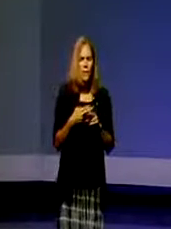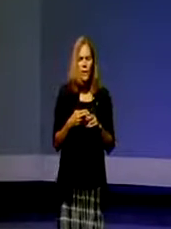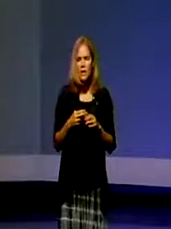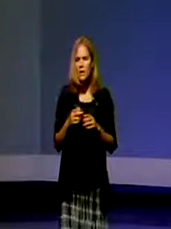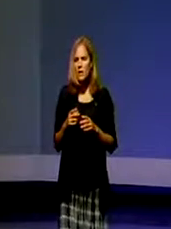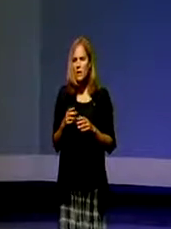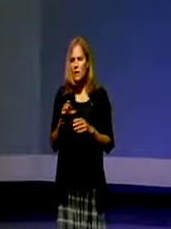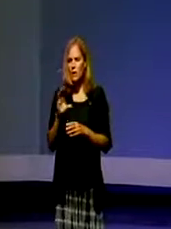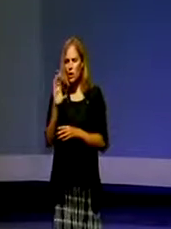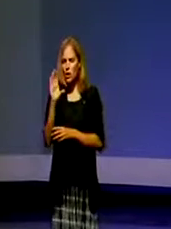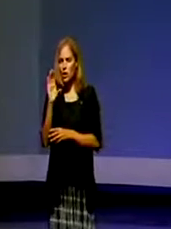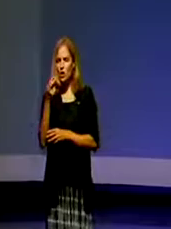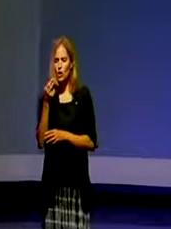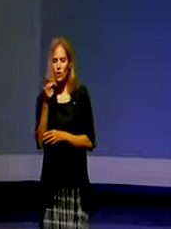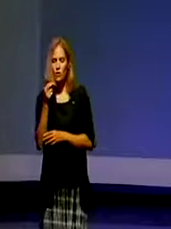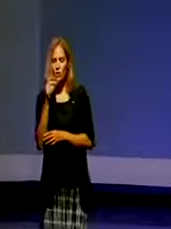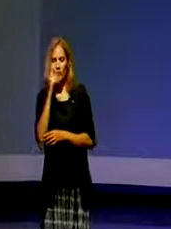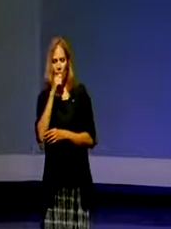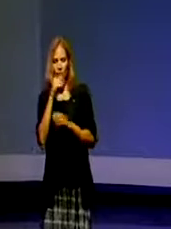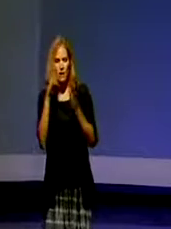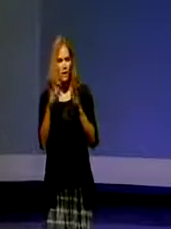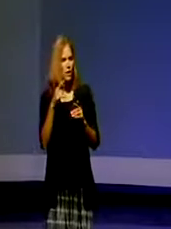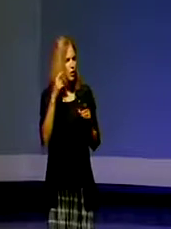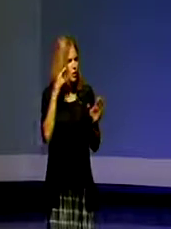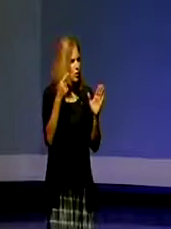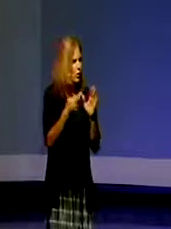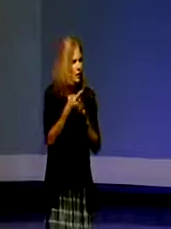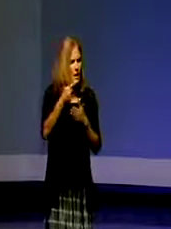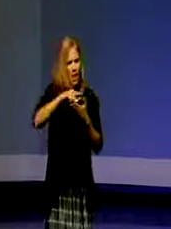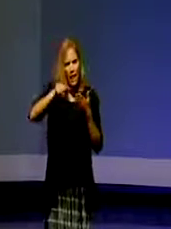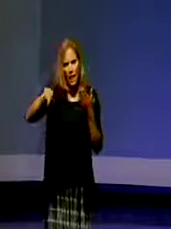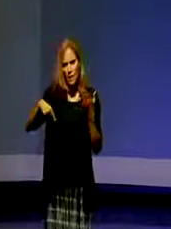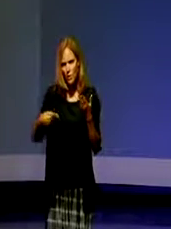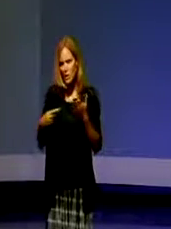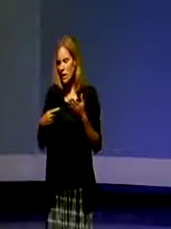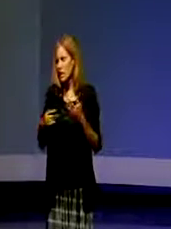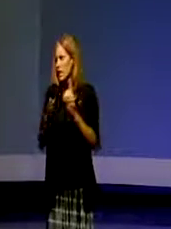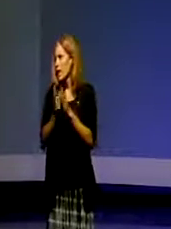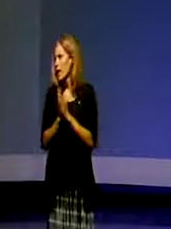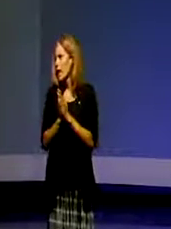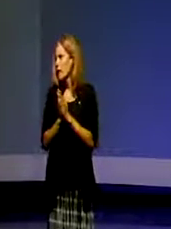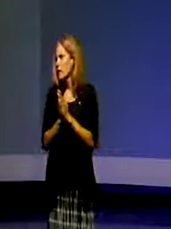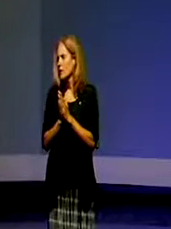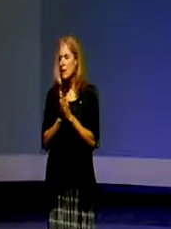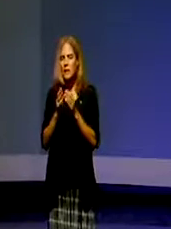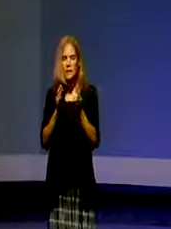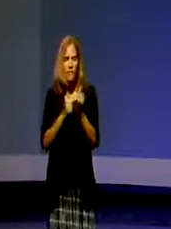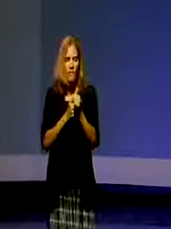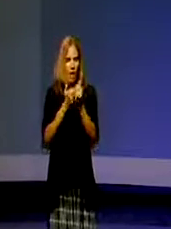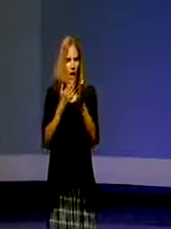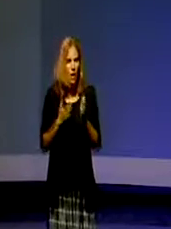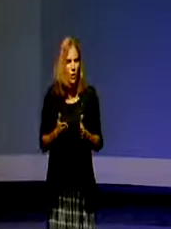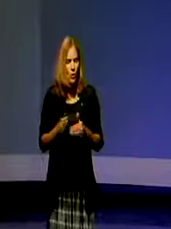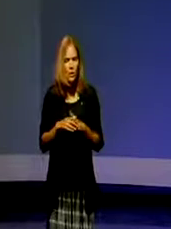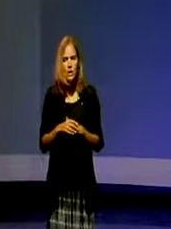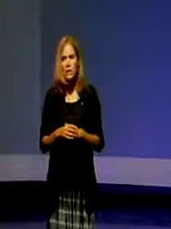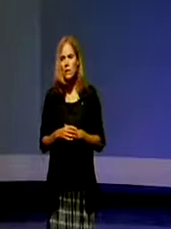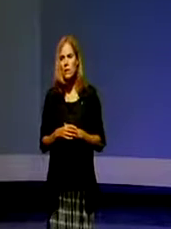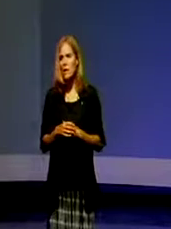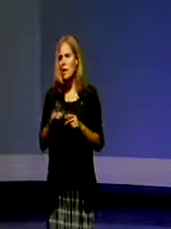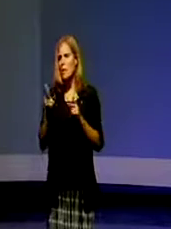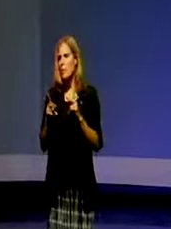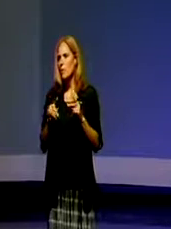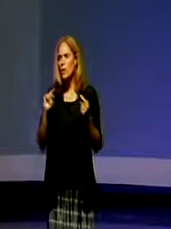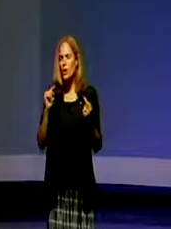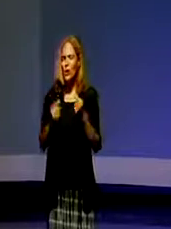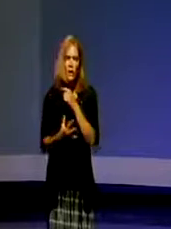a charlatan that, did you catch last week that he appealed to his followers, people often who are